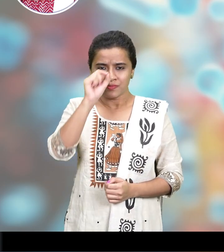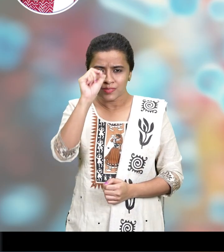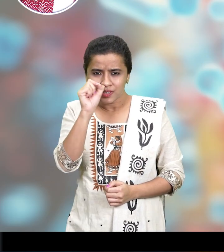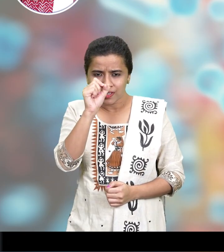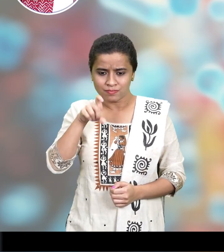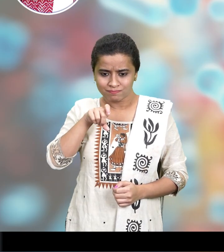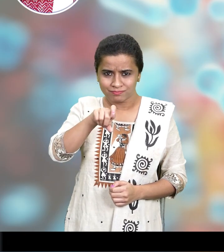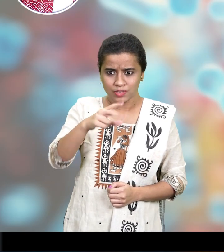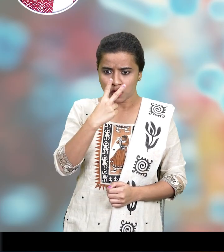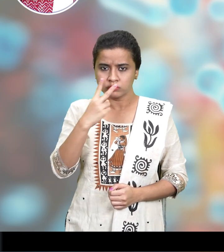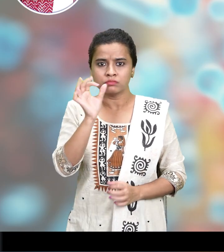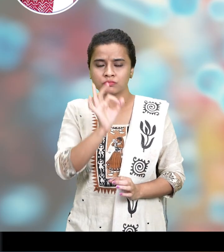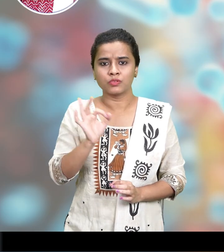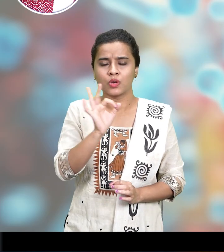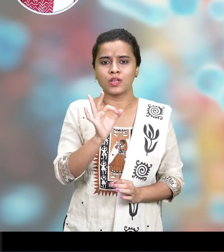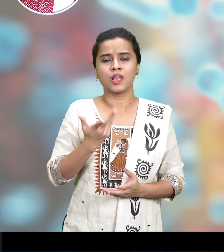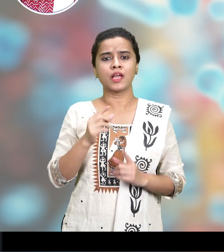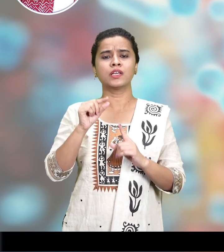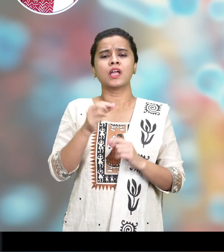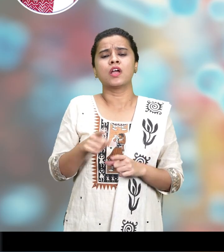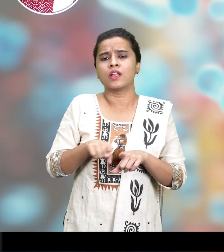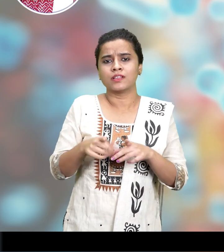Microorganisms like protozoan